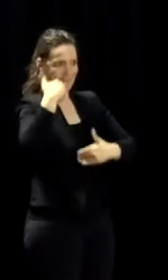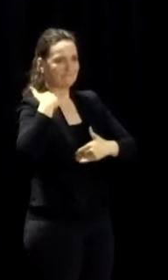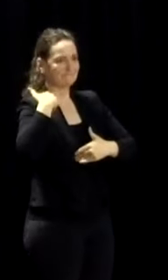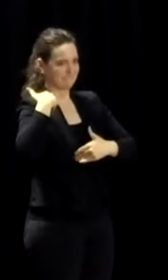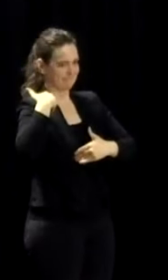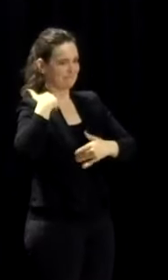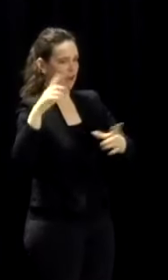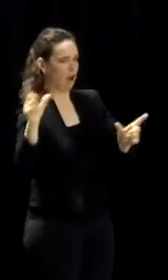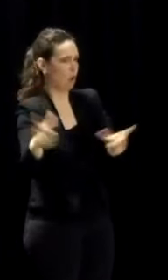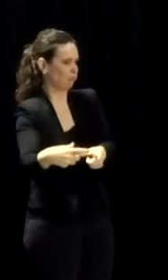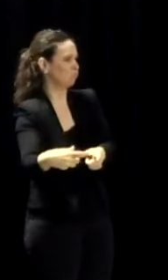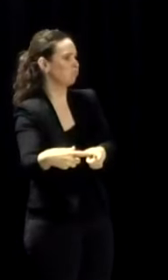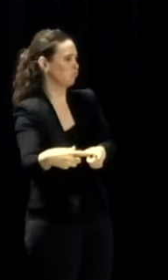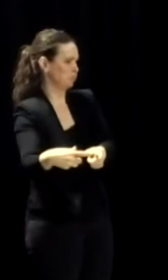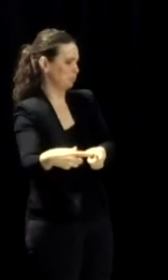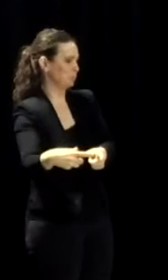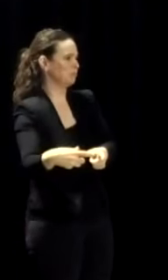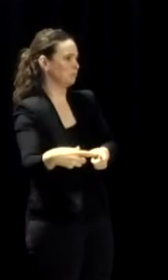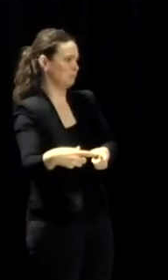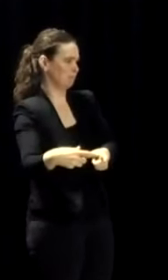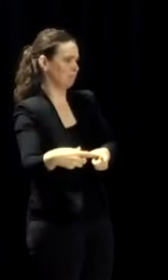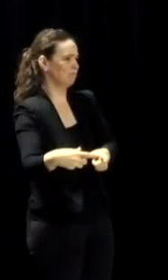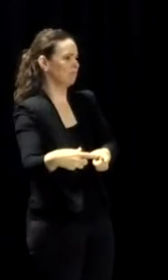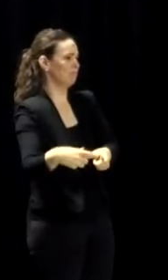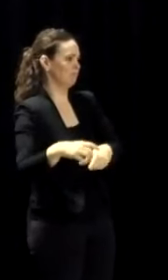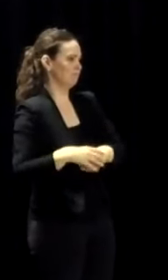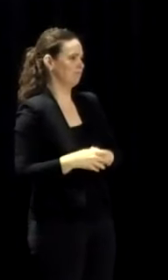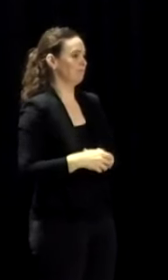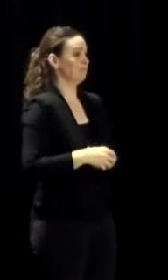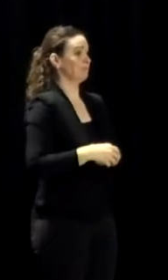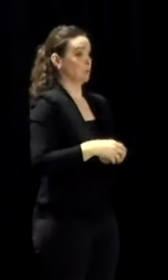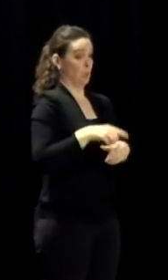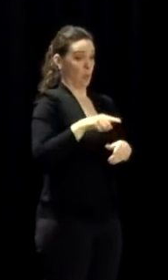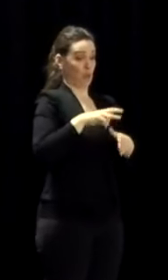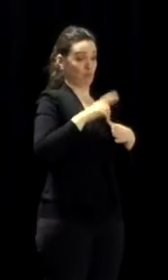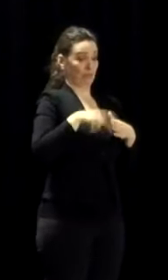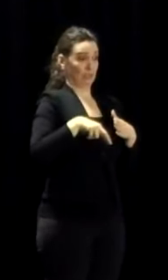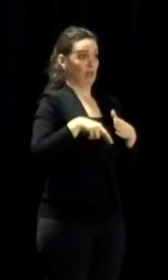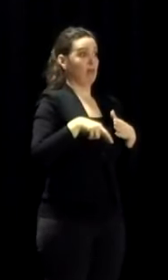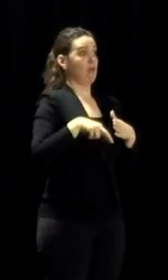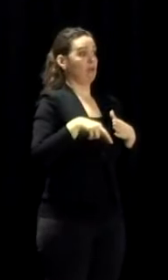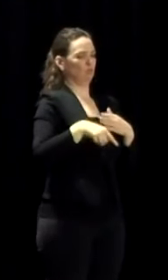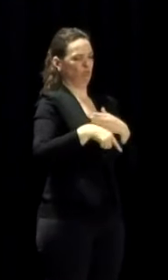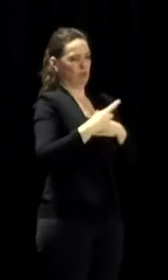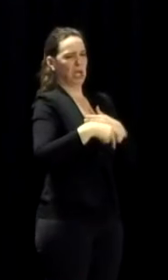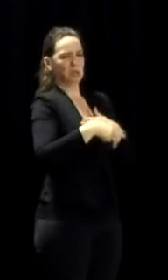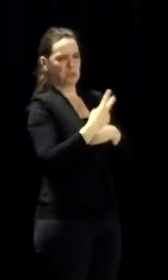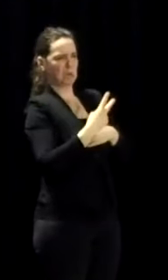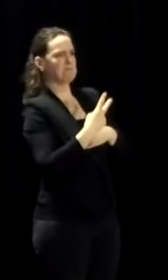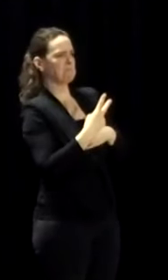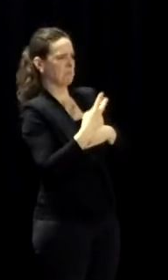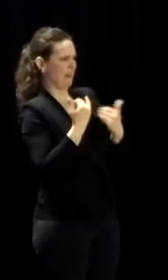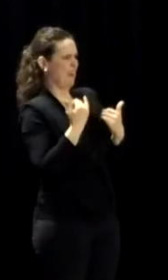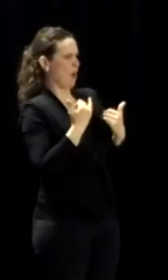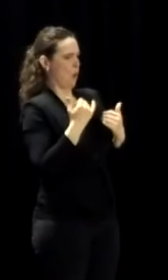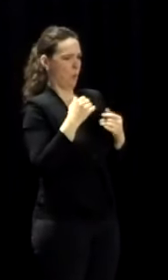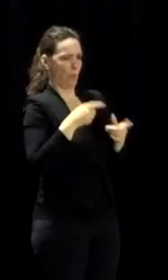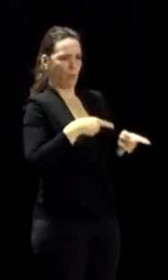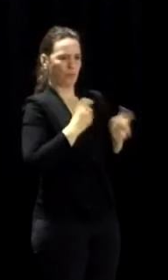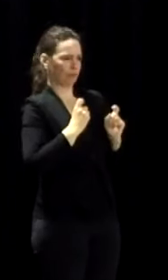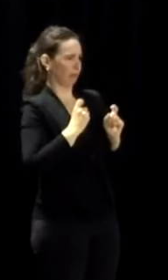where our results are now coming in 48 hours. Our percentage of 4.9% is a good percentage. If